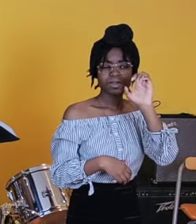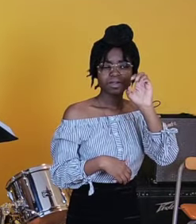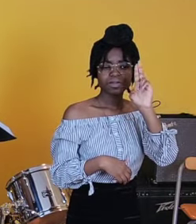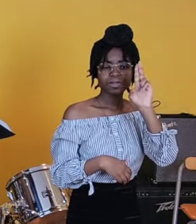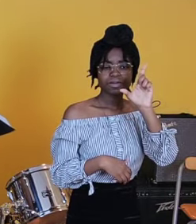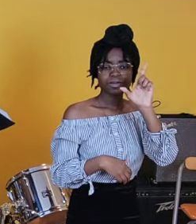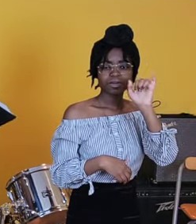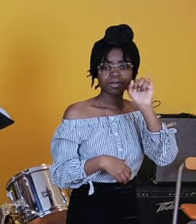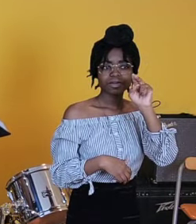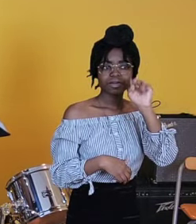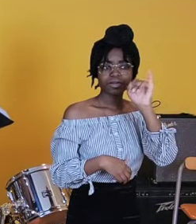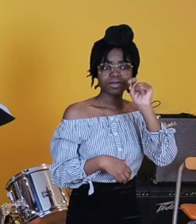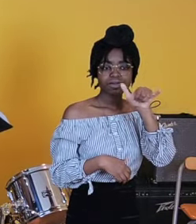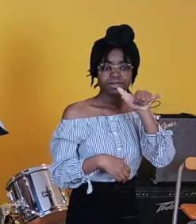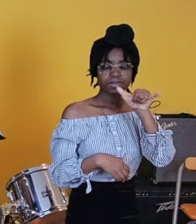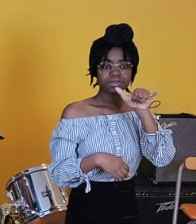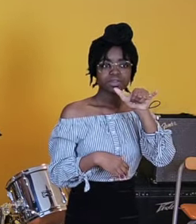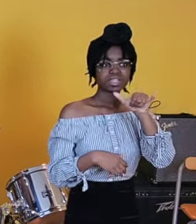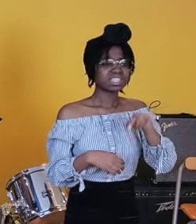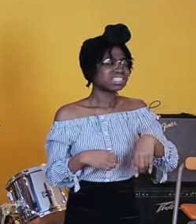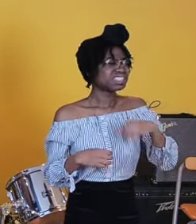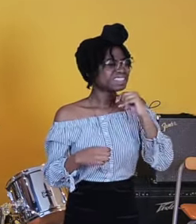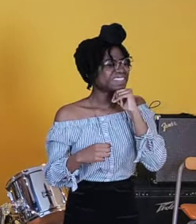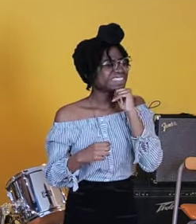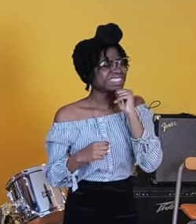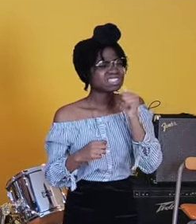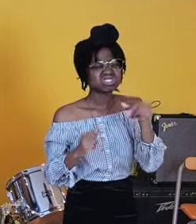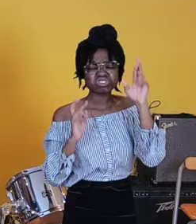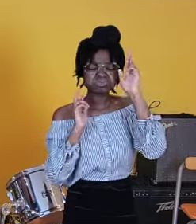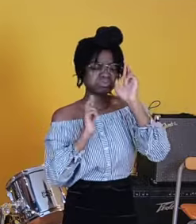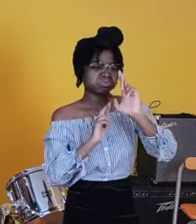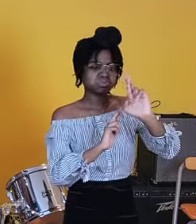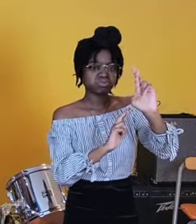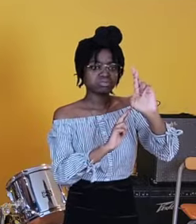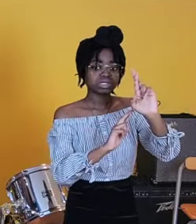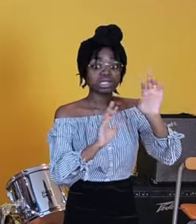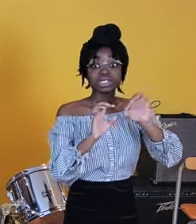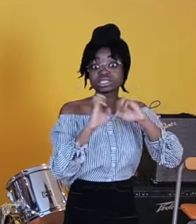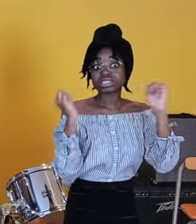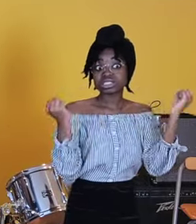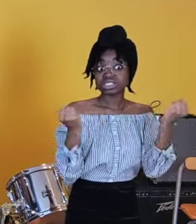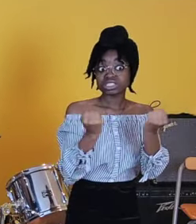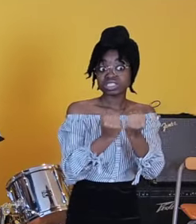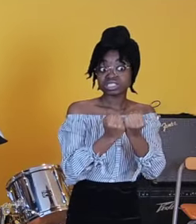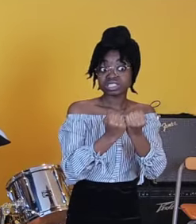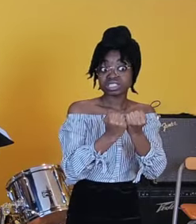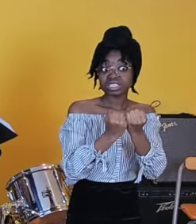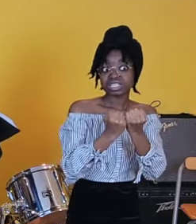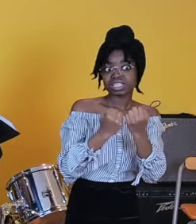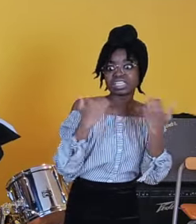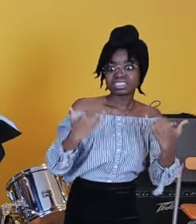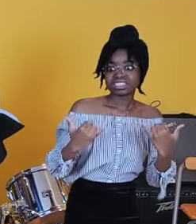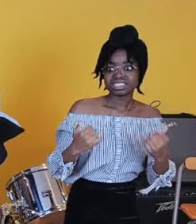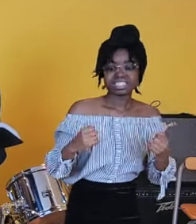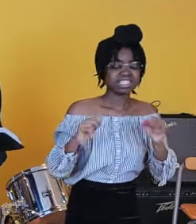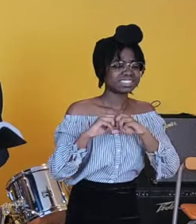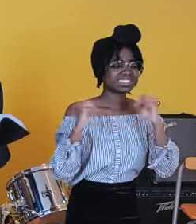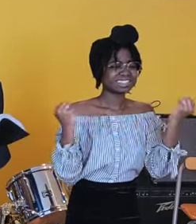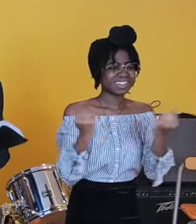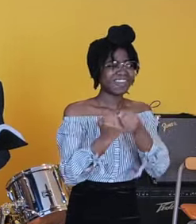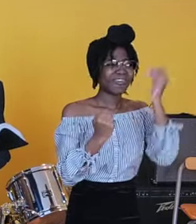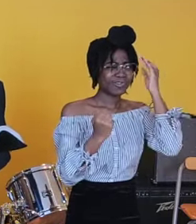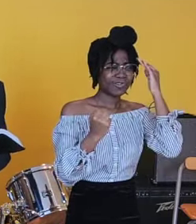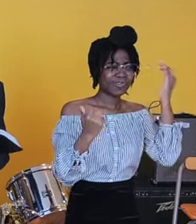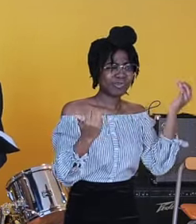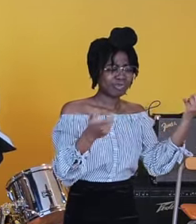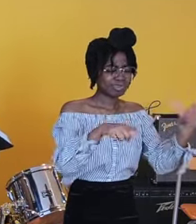fatherhood are not respected? We know our society, we know the society in which we live across the world, and we know what's been going on when it